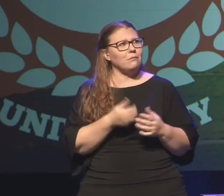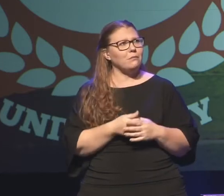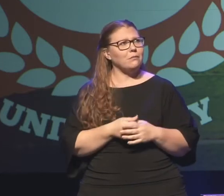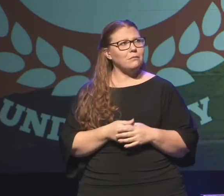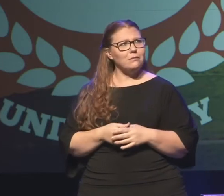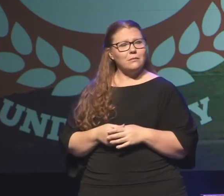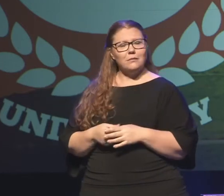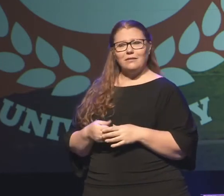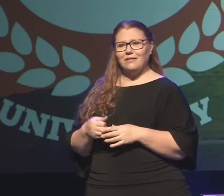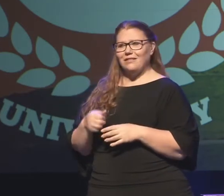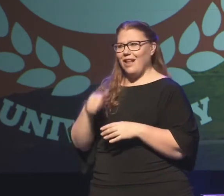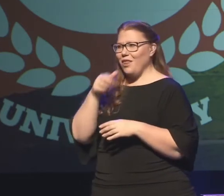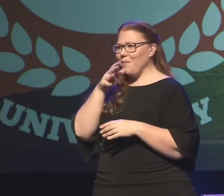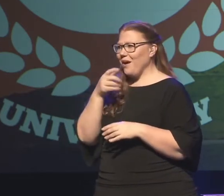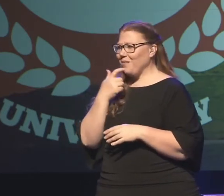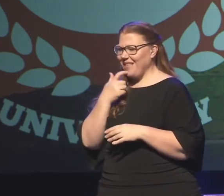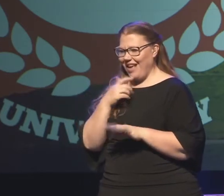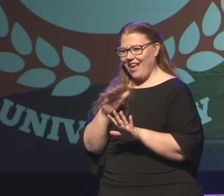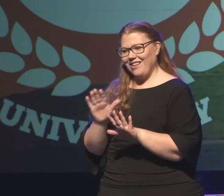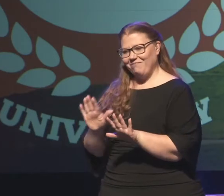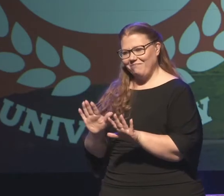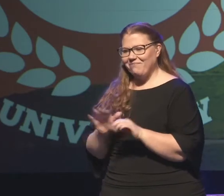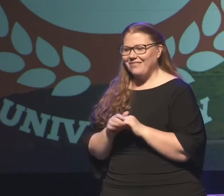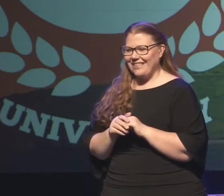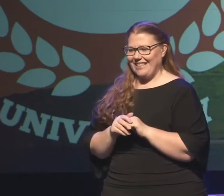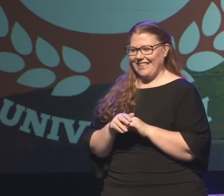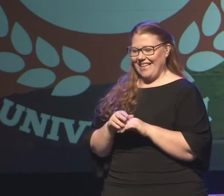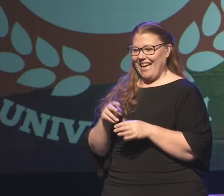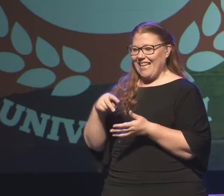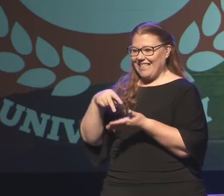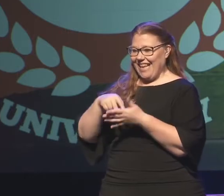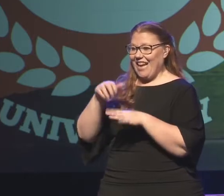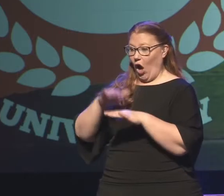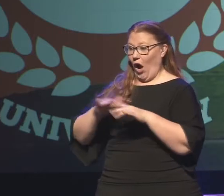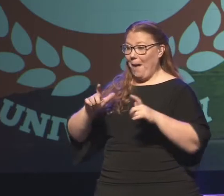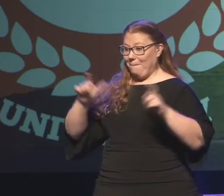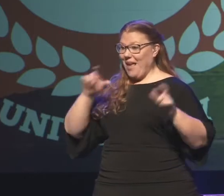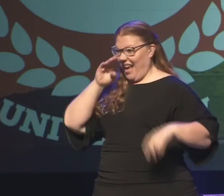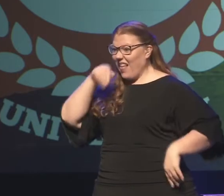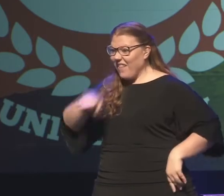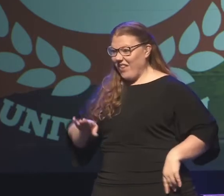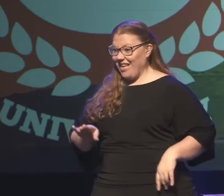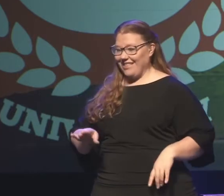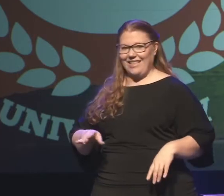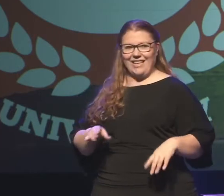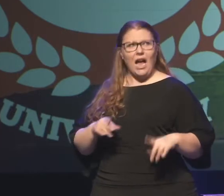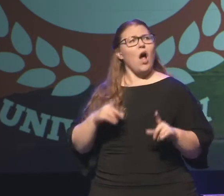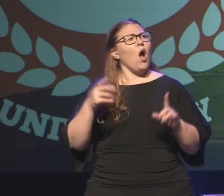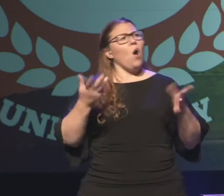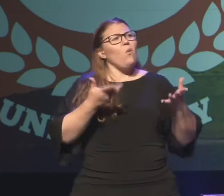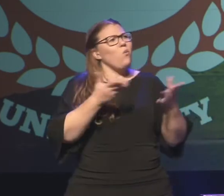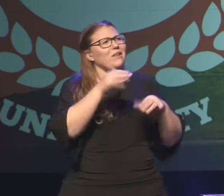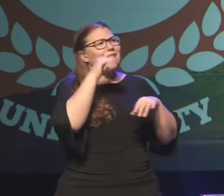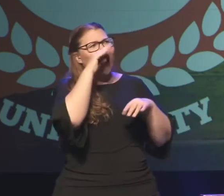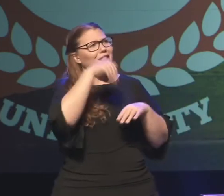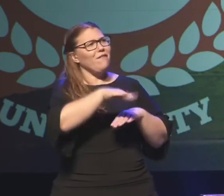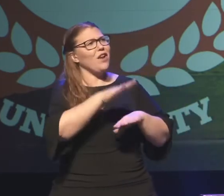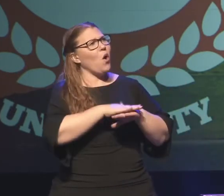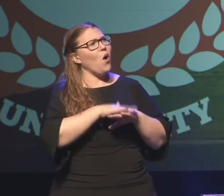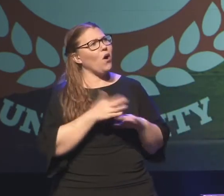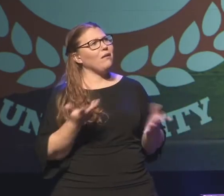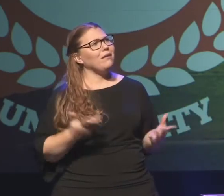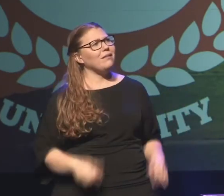she said, honey, he's standing on a giant elephant. And he comes right back and says, what's the elephant standing